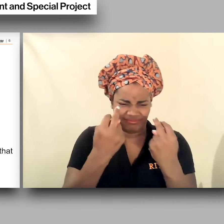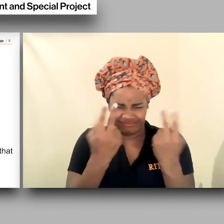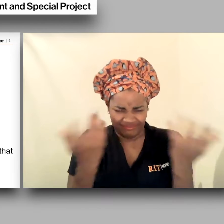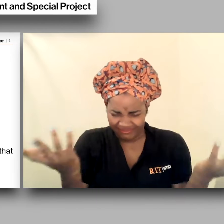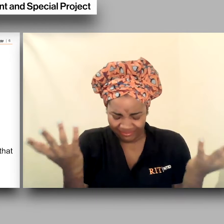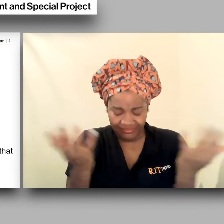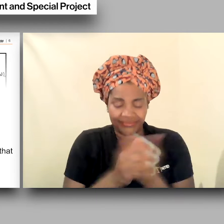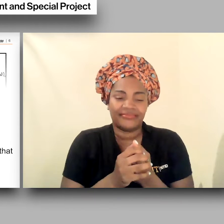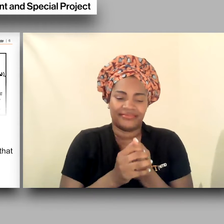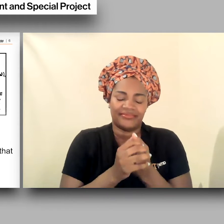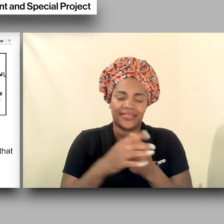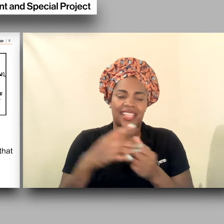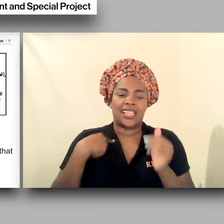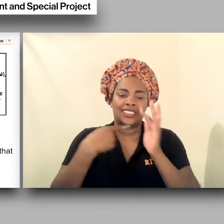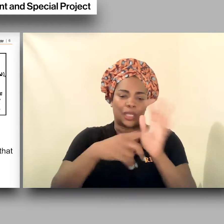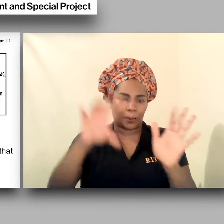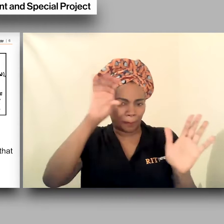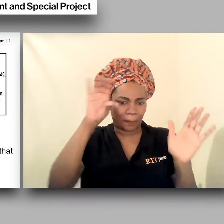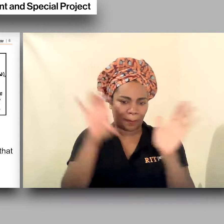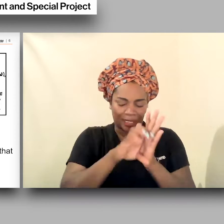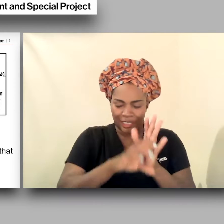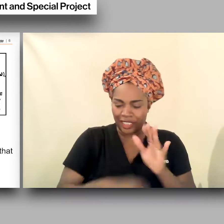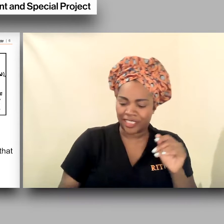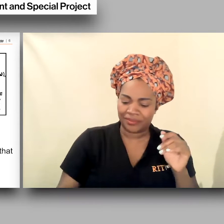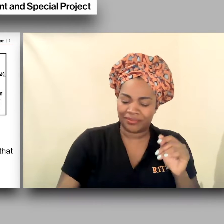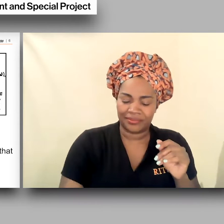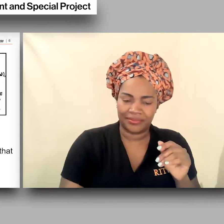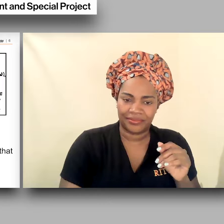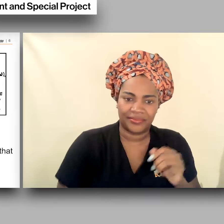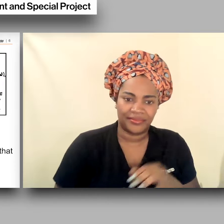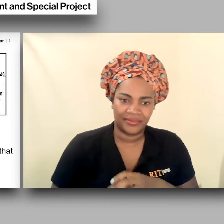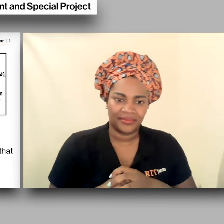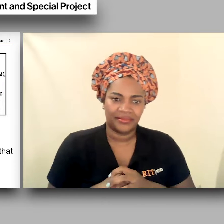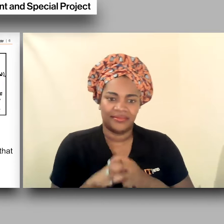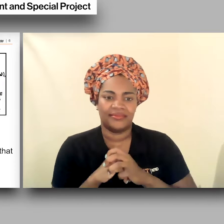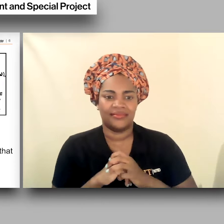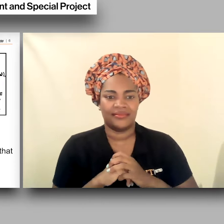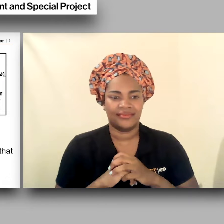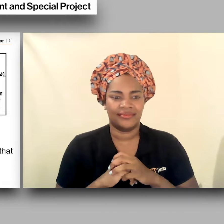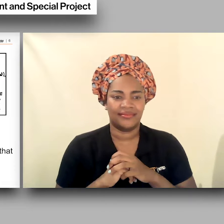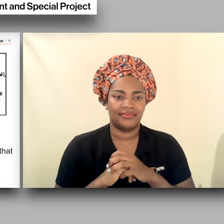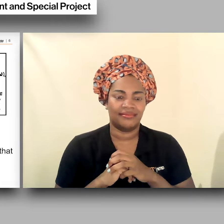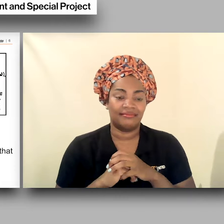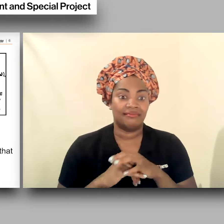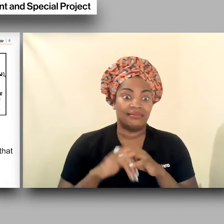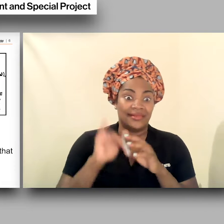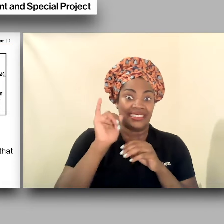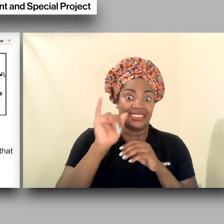about? Let's show a picture and you'll get an idea of what I mean by the machinery that he drew.